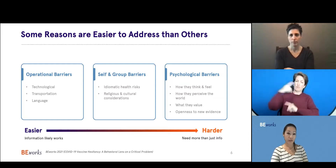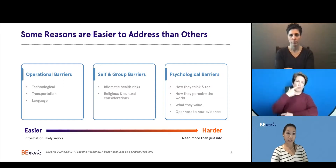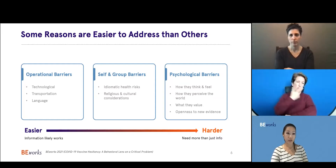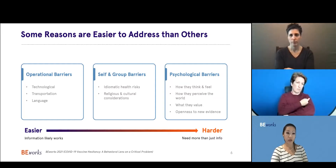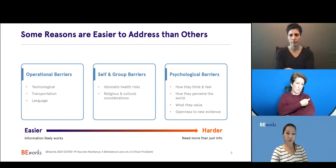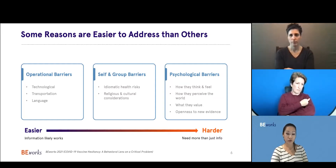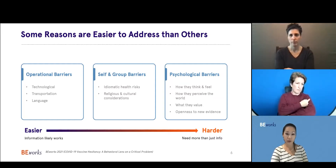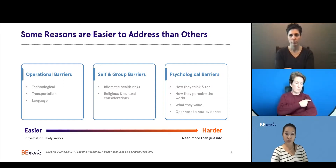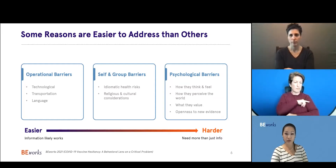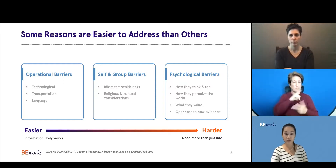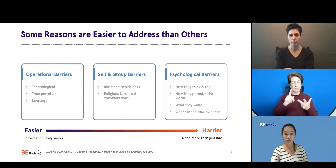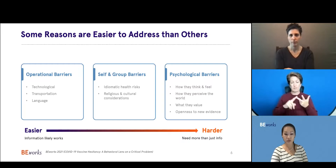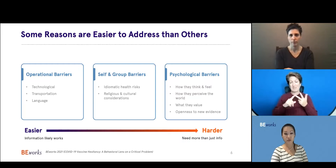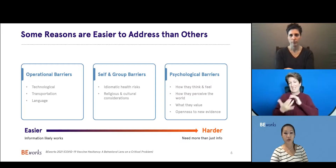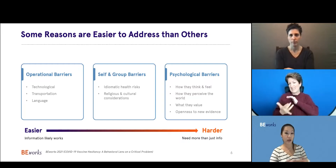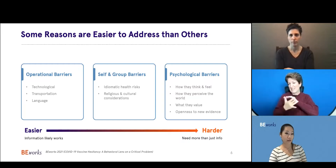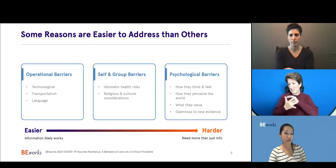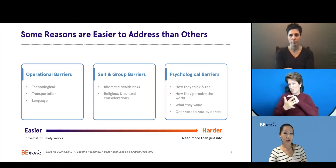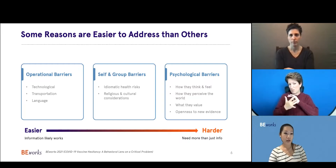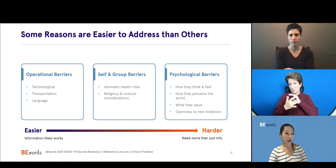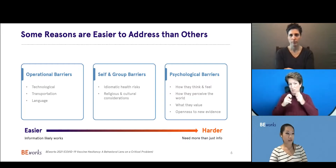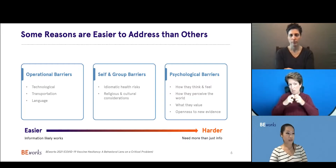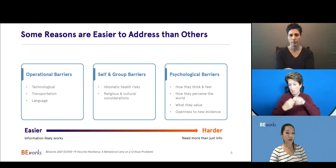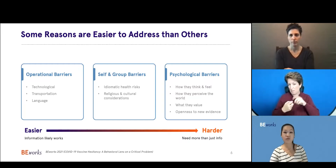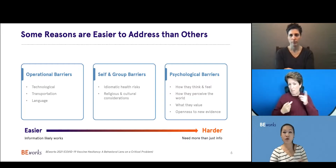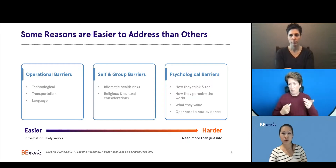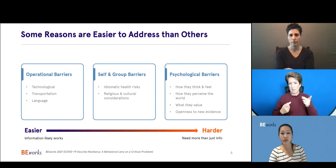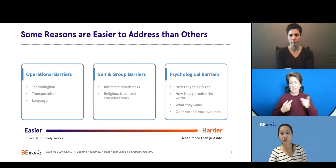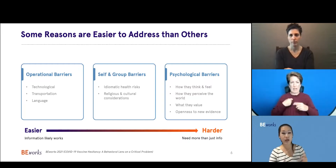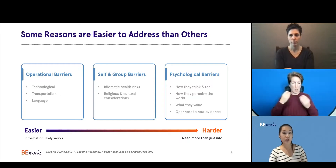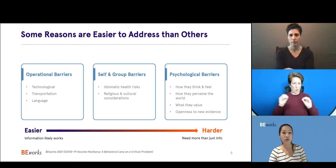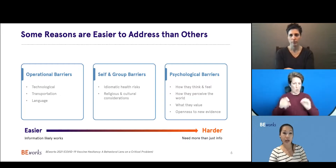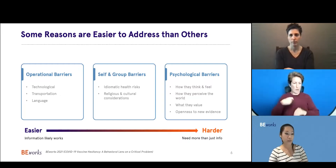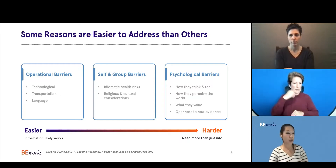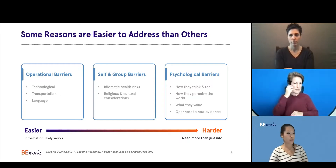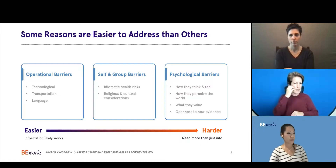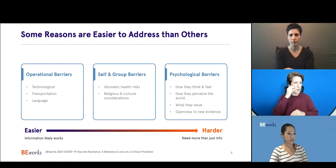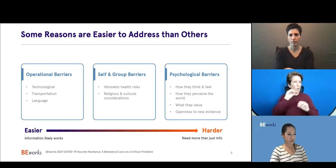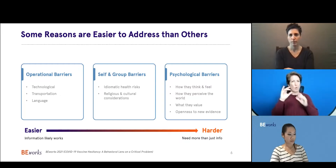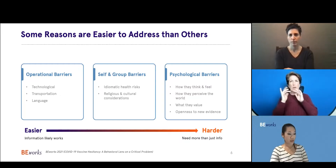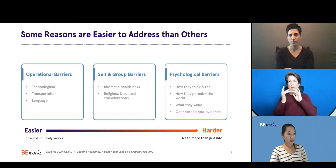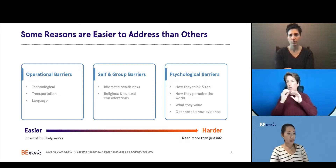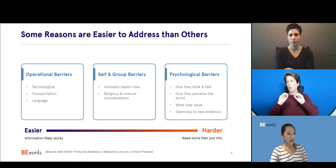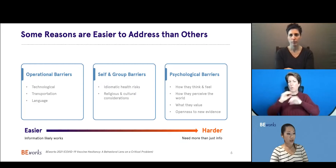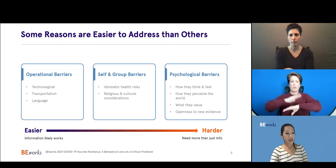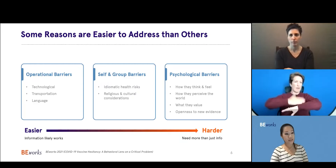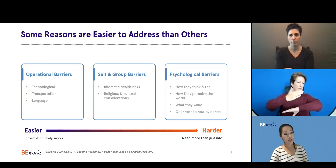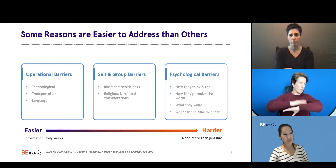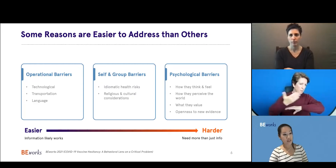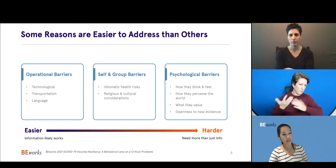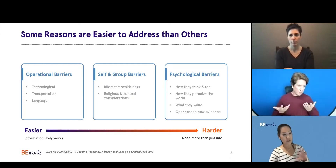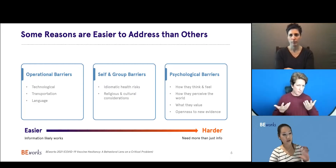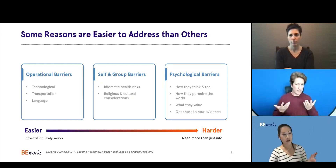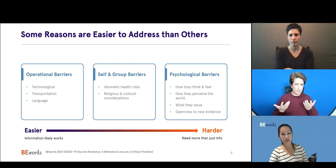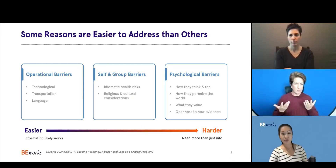have technological barriers, so they don't have a cell phone or internet or laptop. And I say this